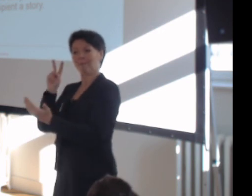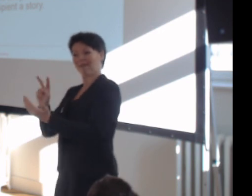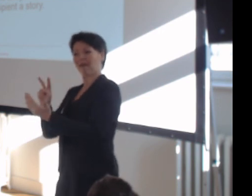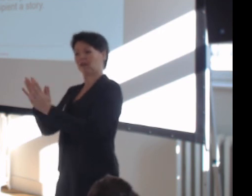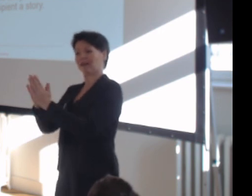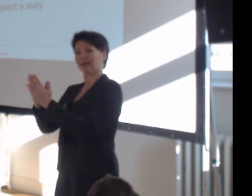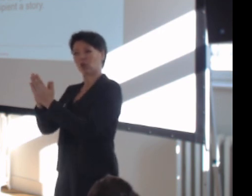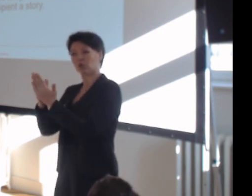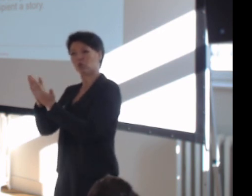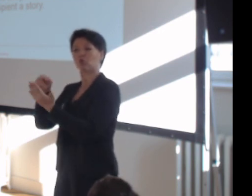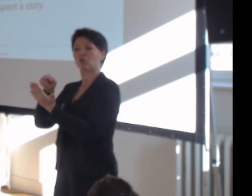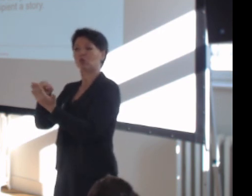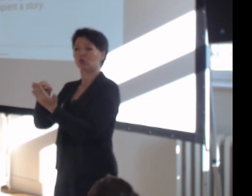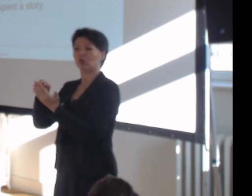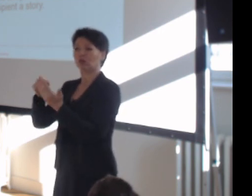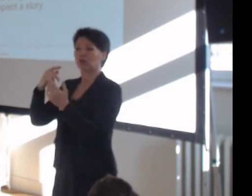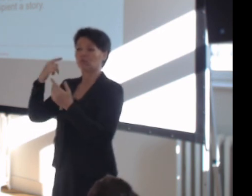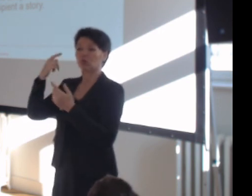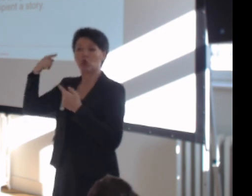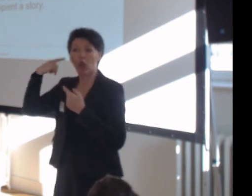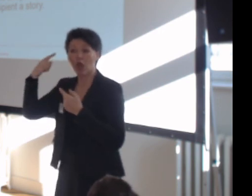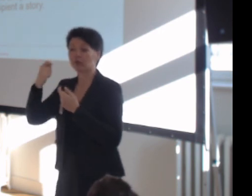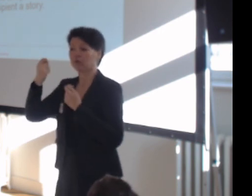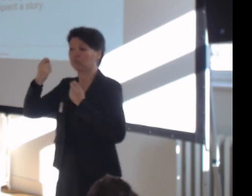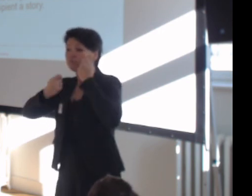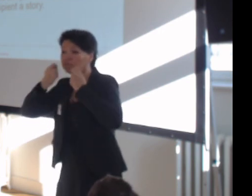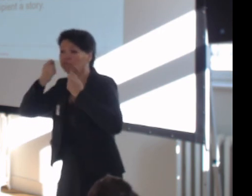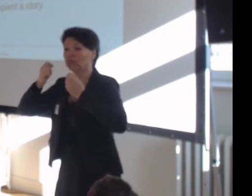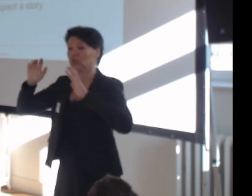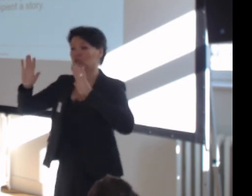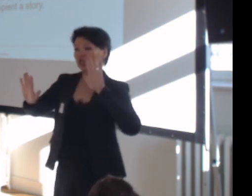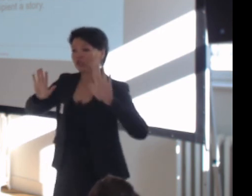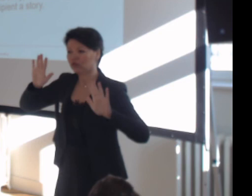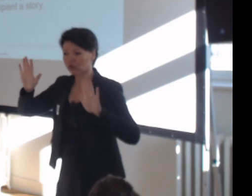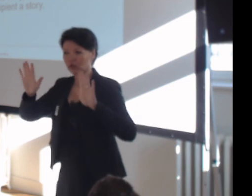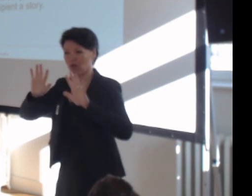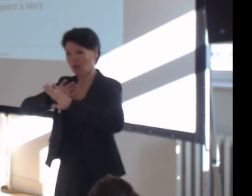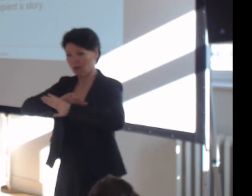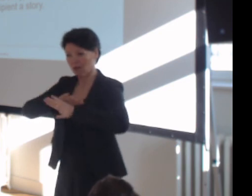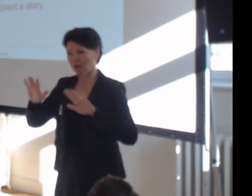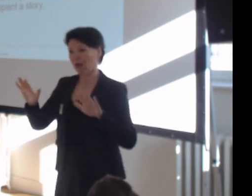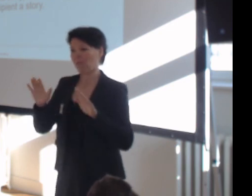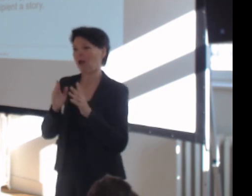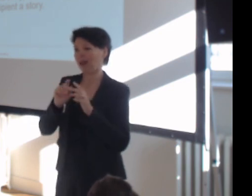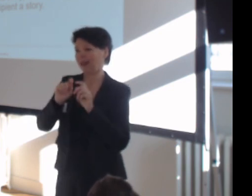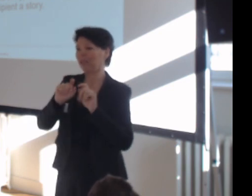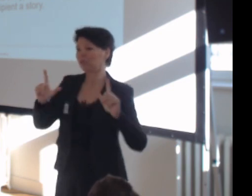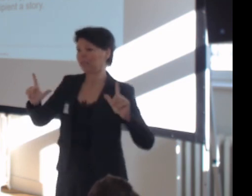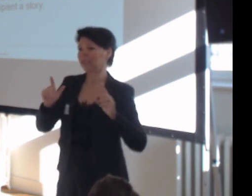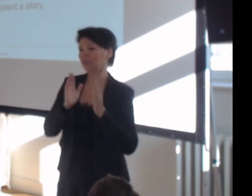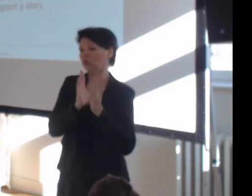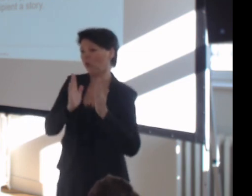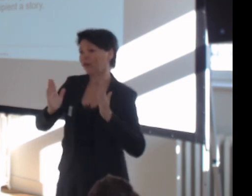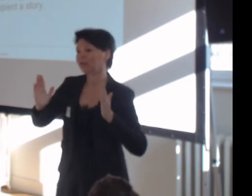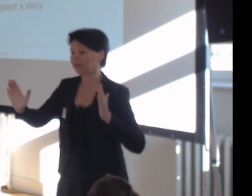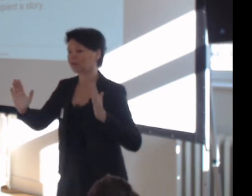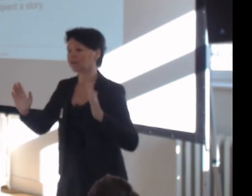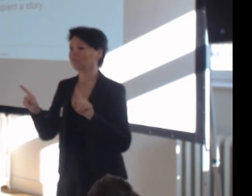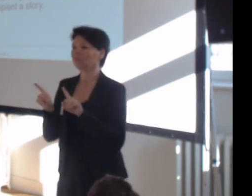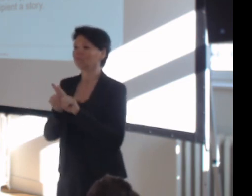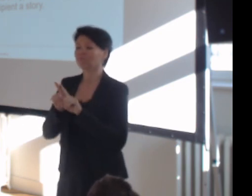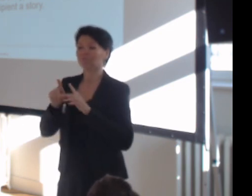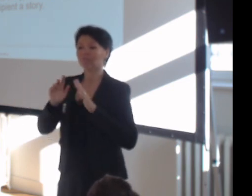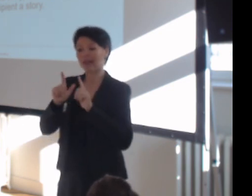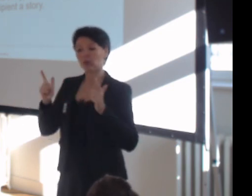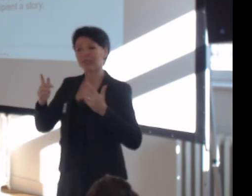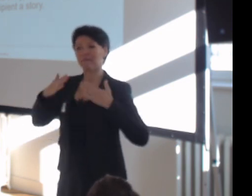literature where signs, facial expressions and gestures are organized linguistically, like a literature of the body, with